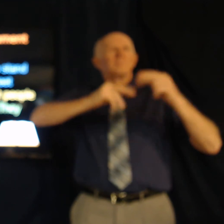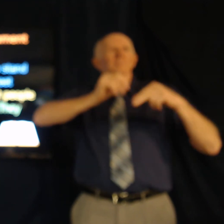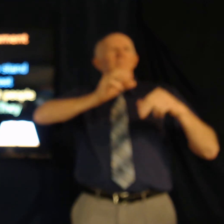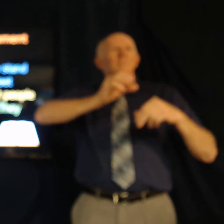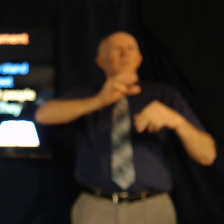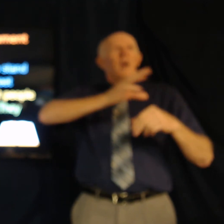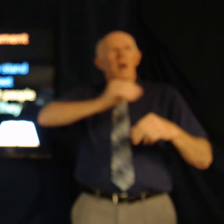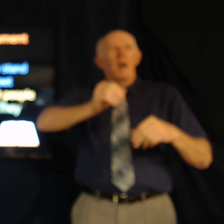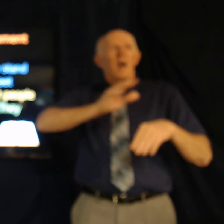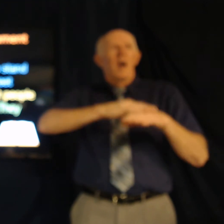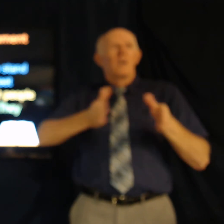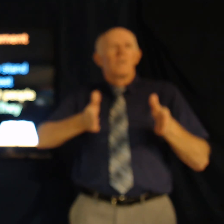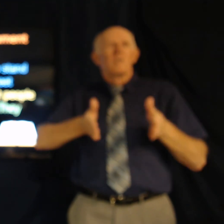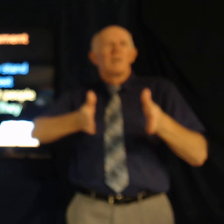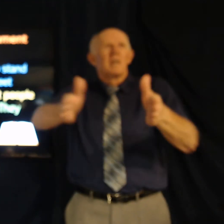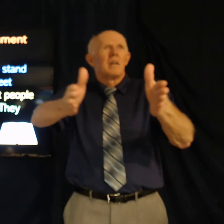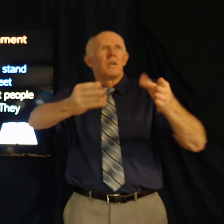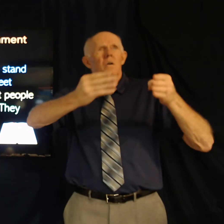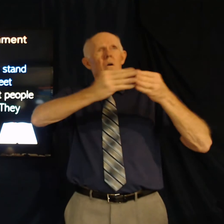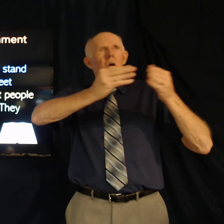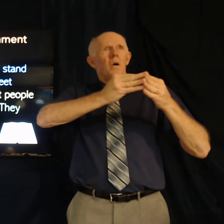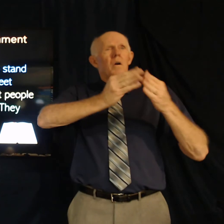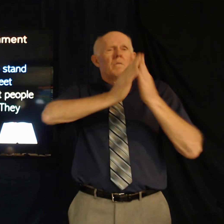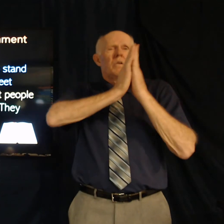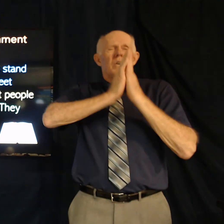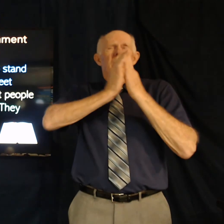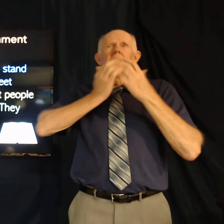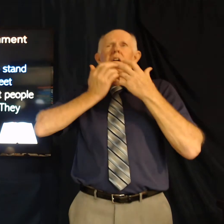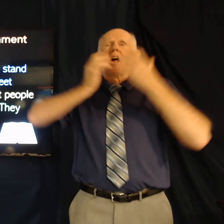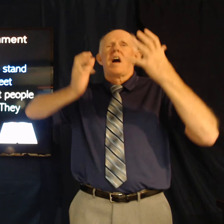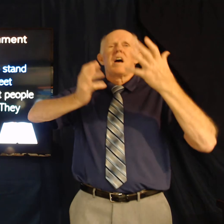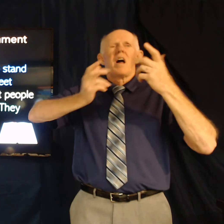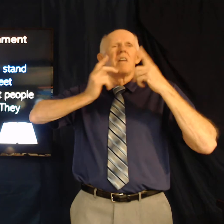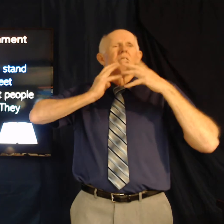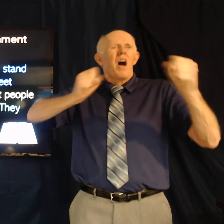in the synagogues and on the streets corner and pray loudly.